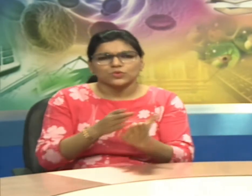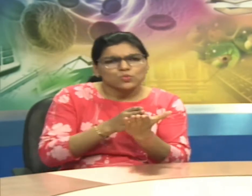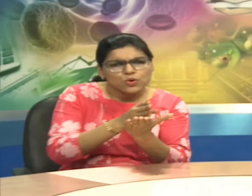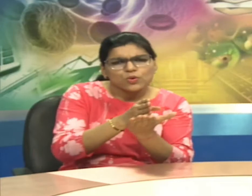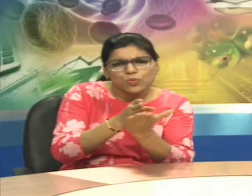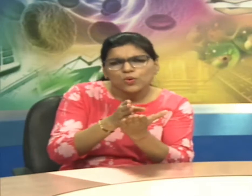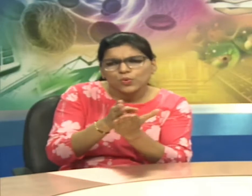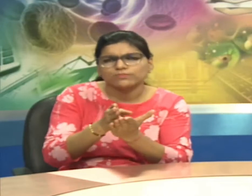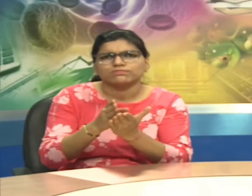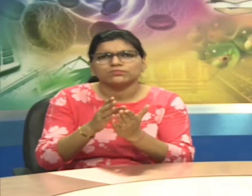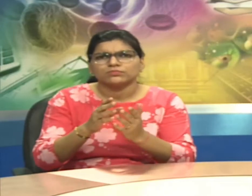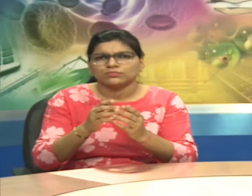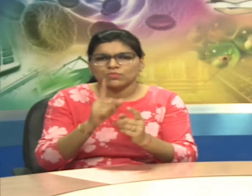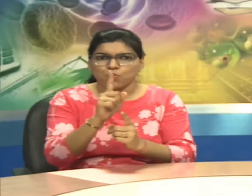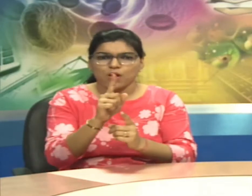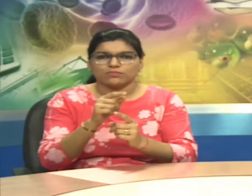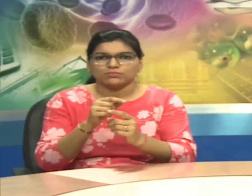Next is vital.